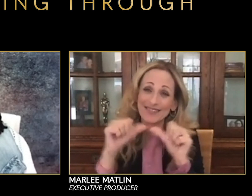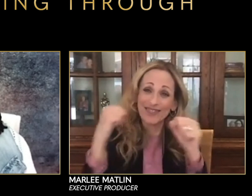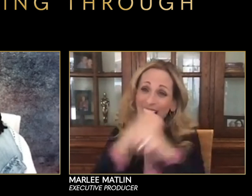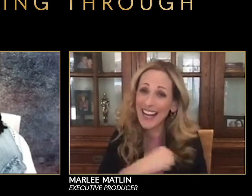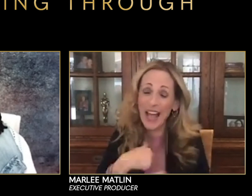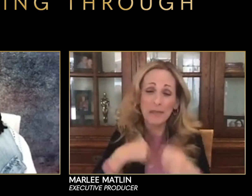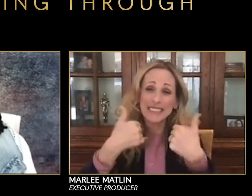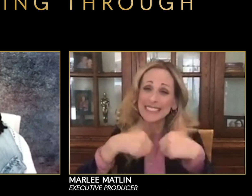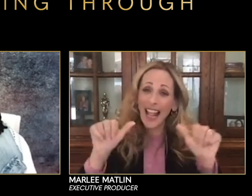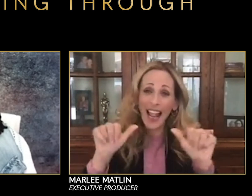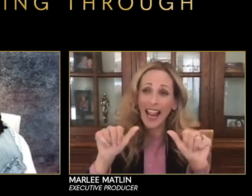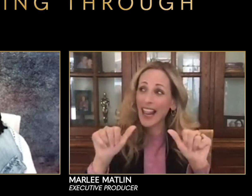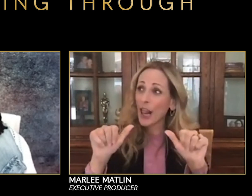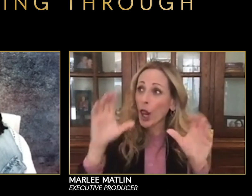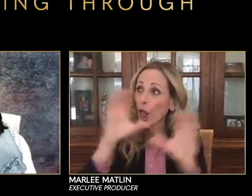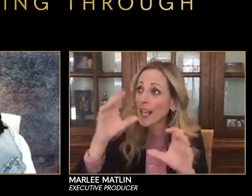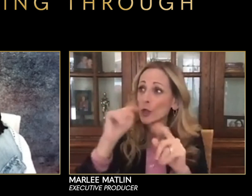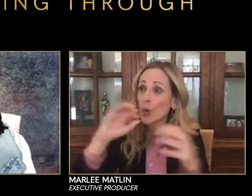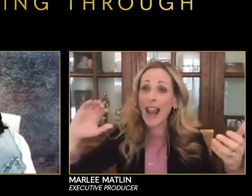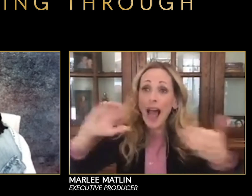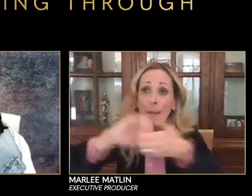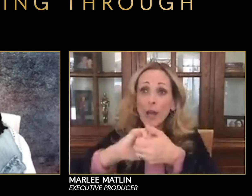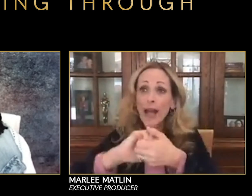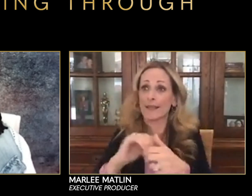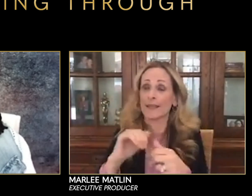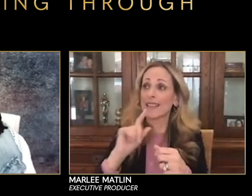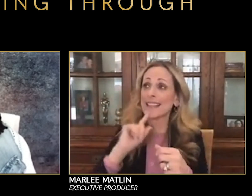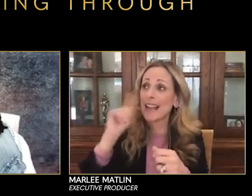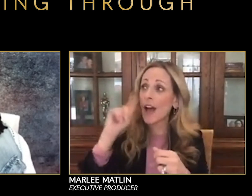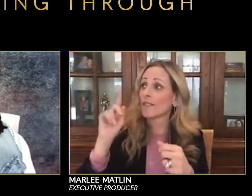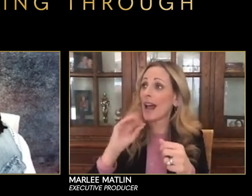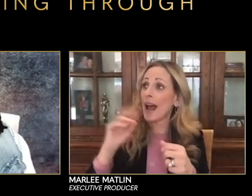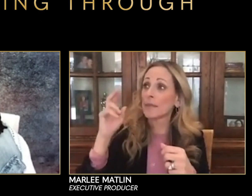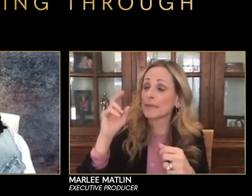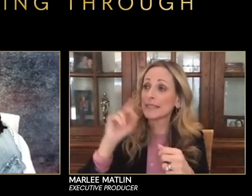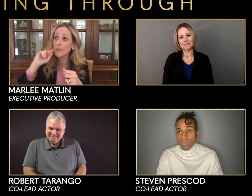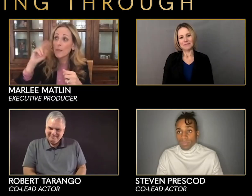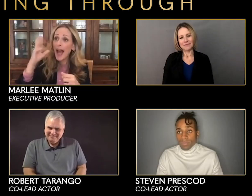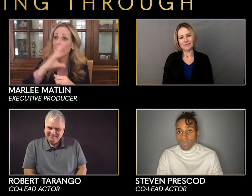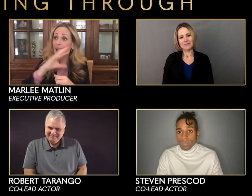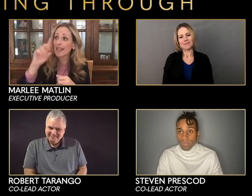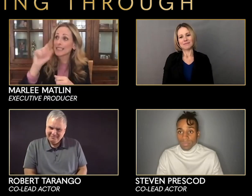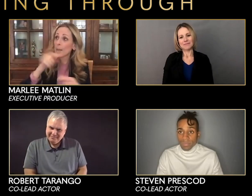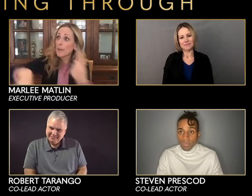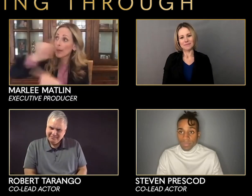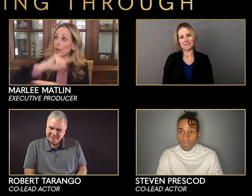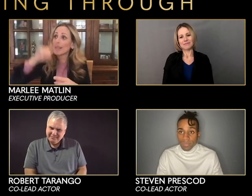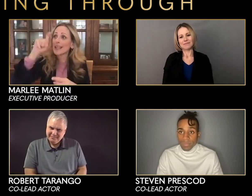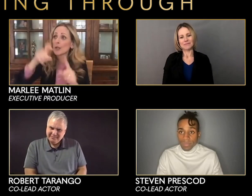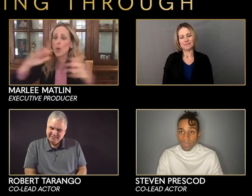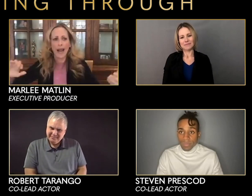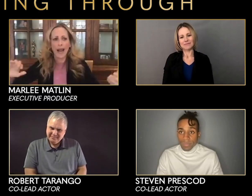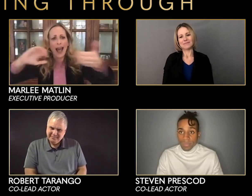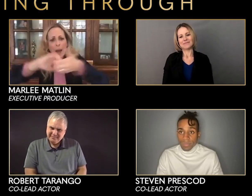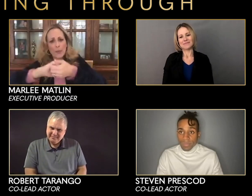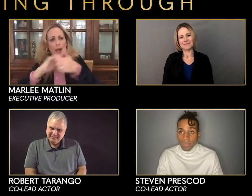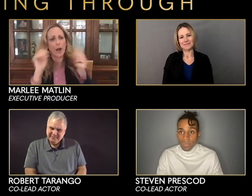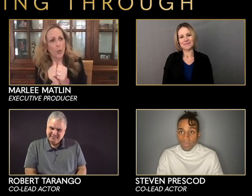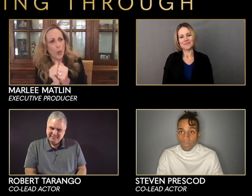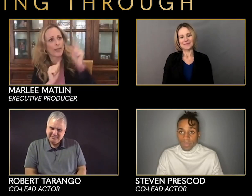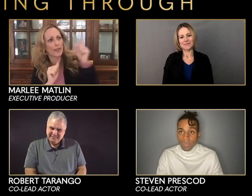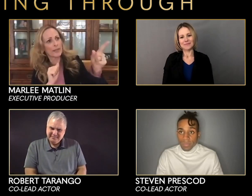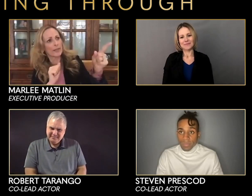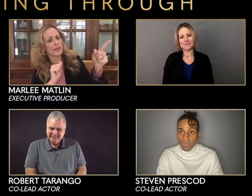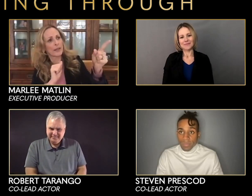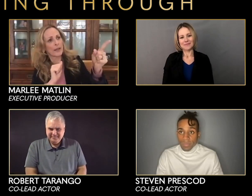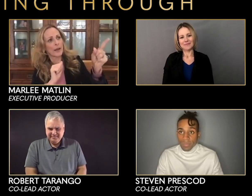as that. And I'm still fighting, and I'm still looking to collaborate with deafblind actors, disabled actors,